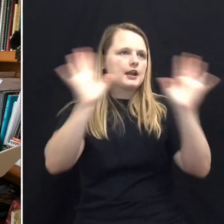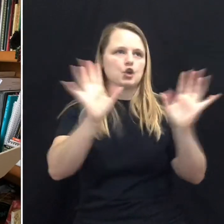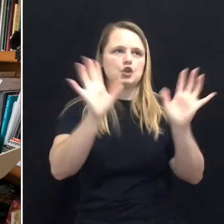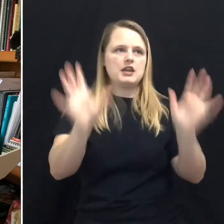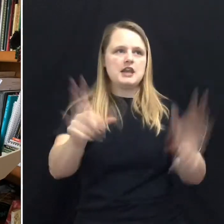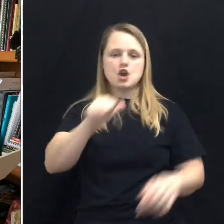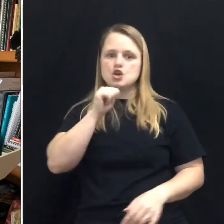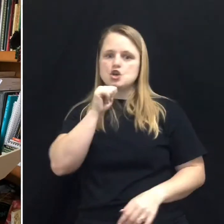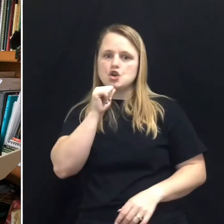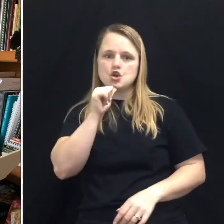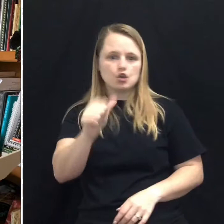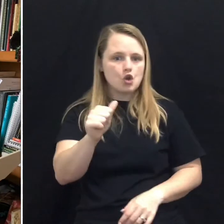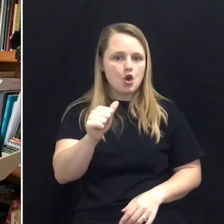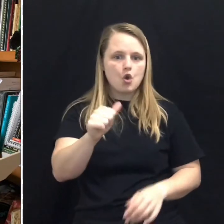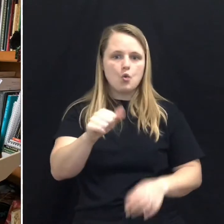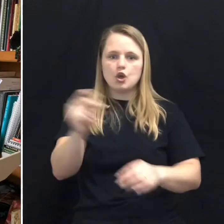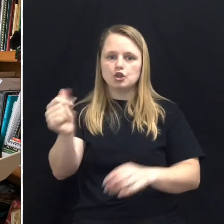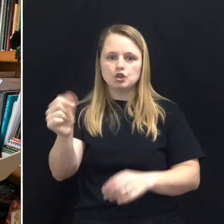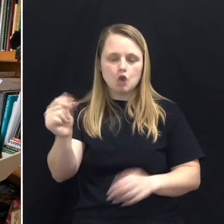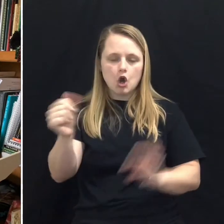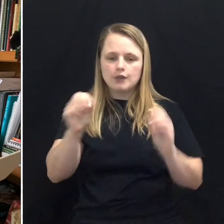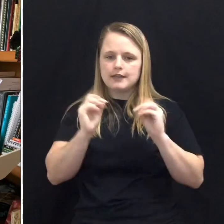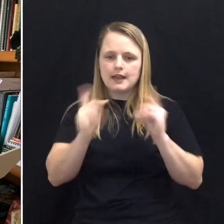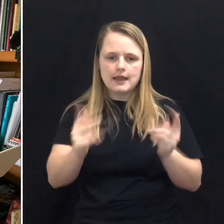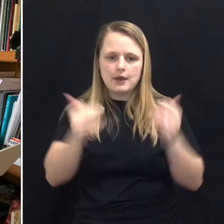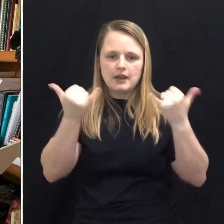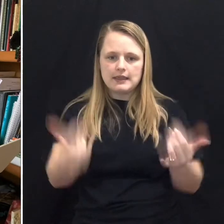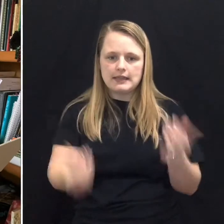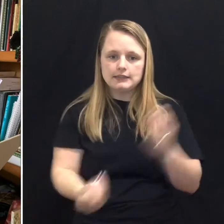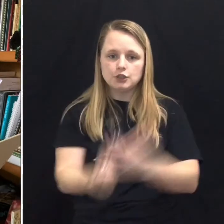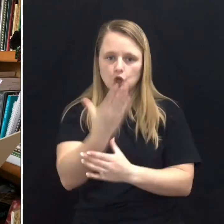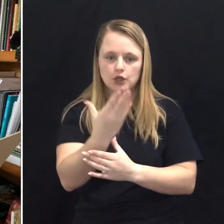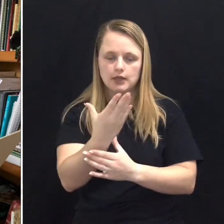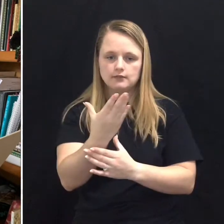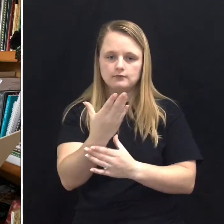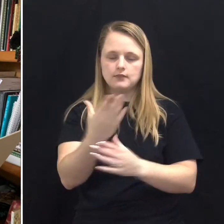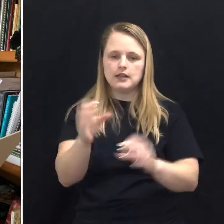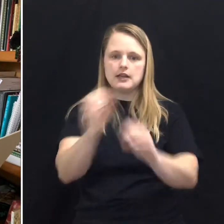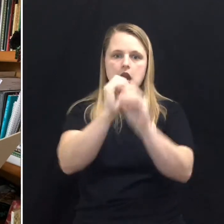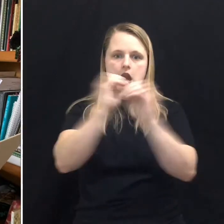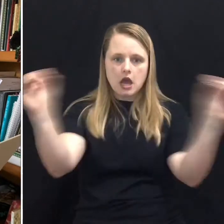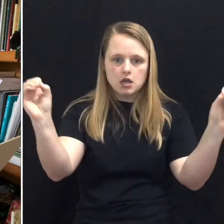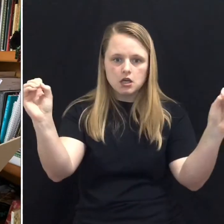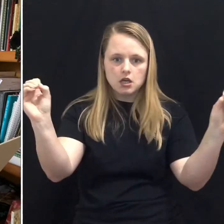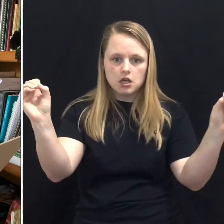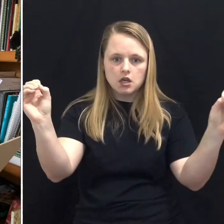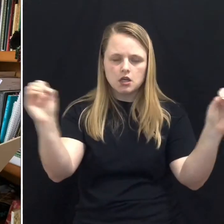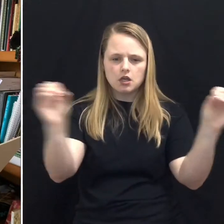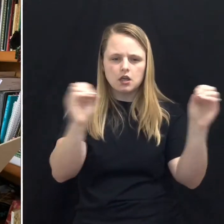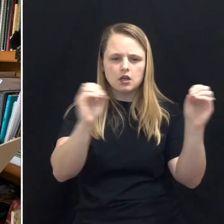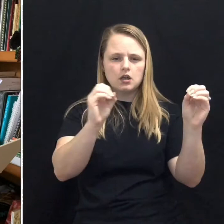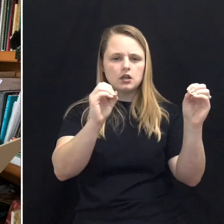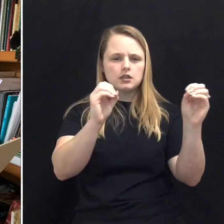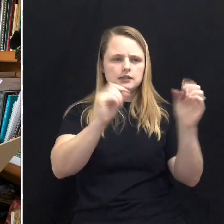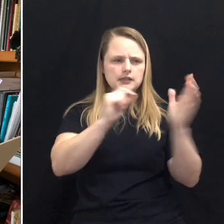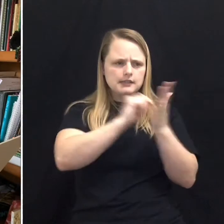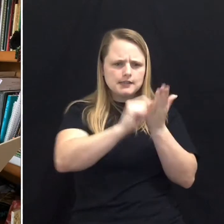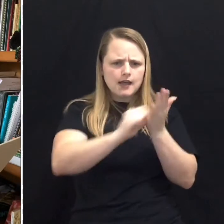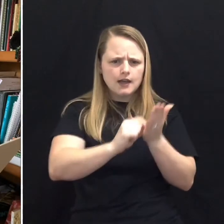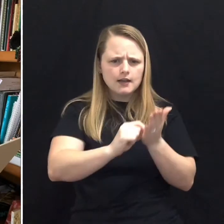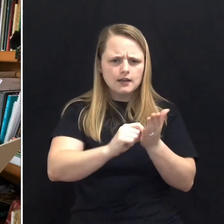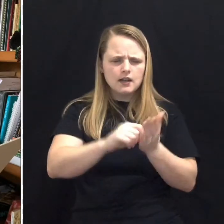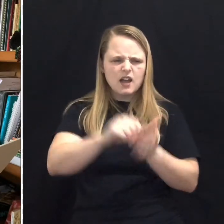no dogs allowed in this garden." At the bottom, it was signed,